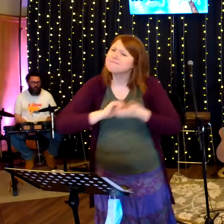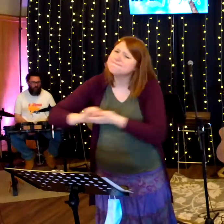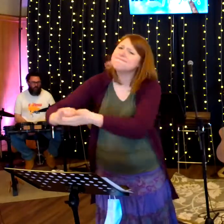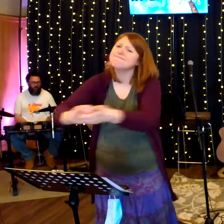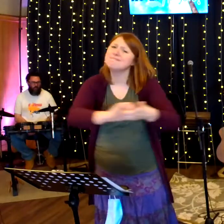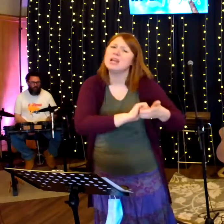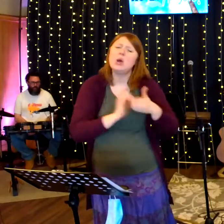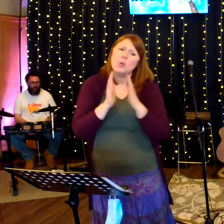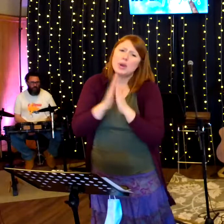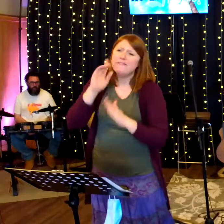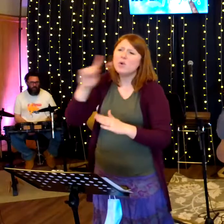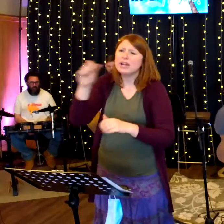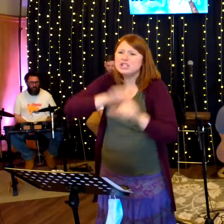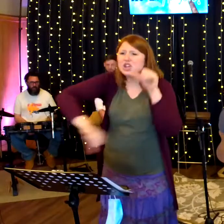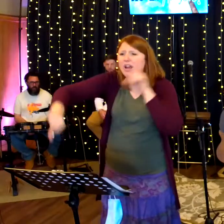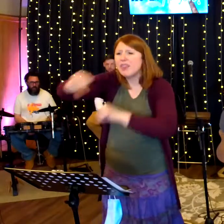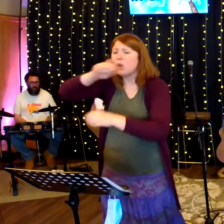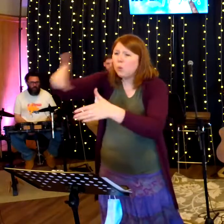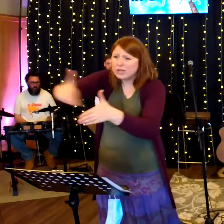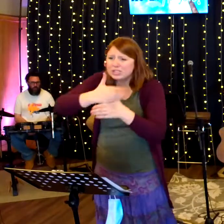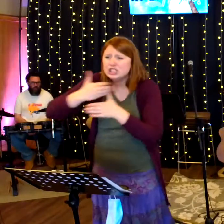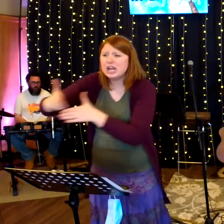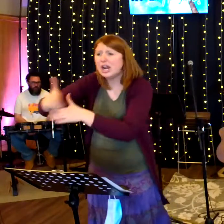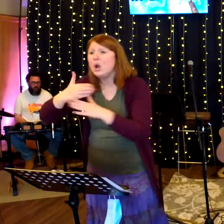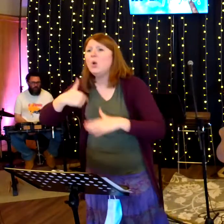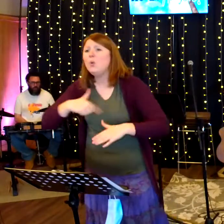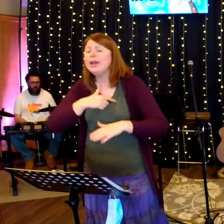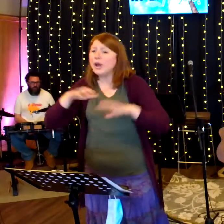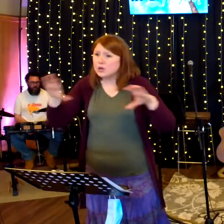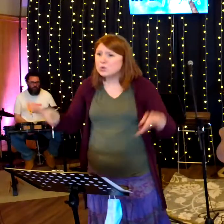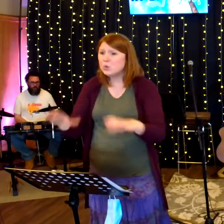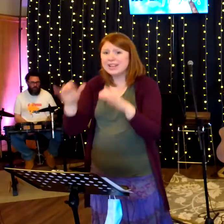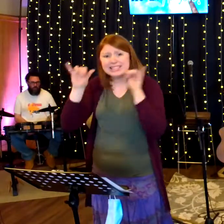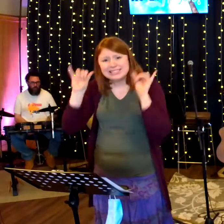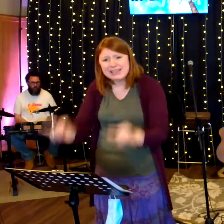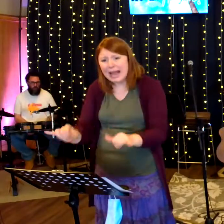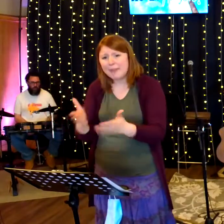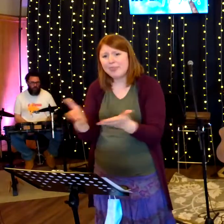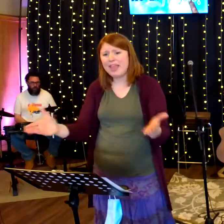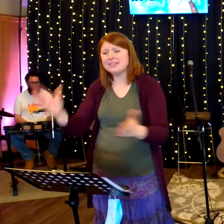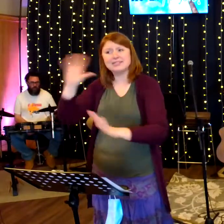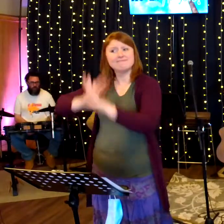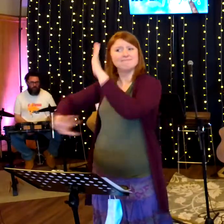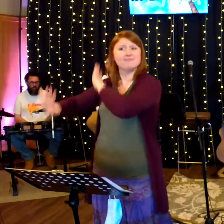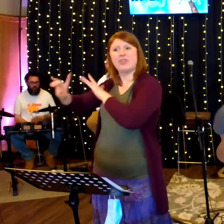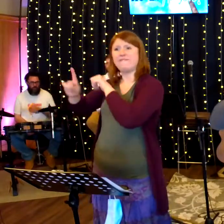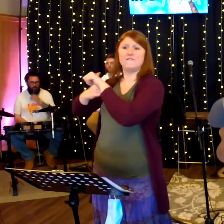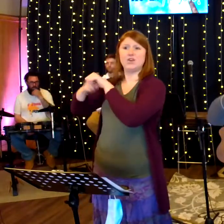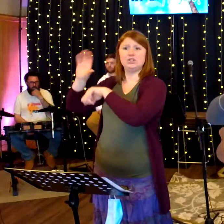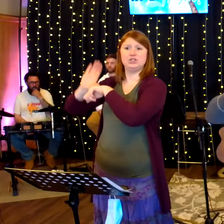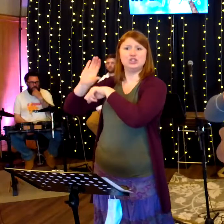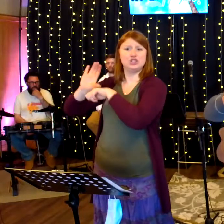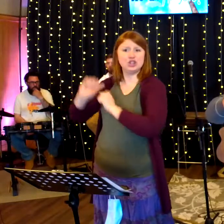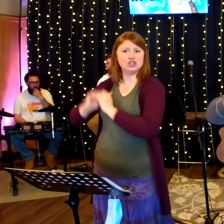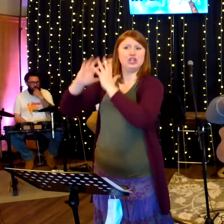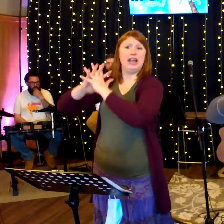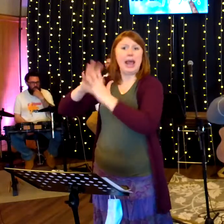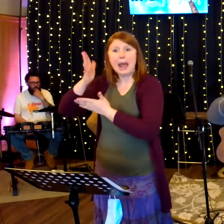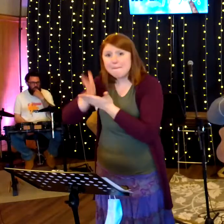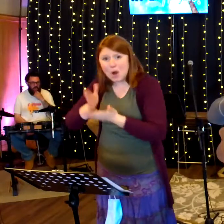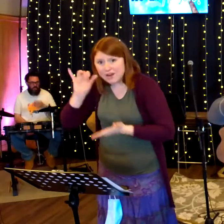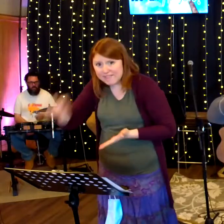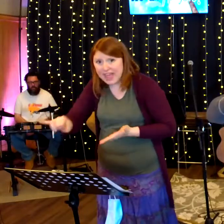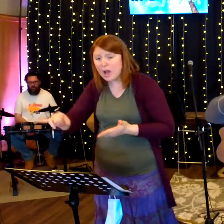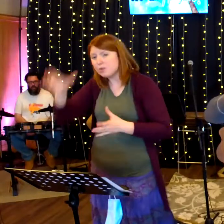pray for those who are in need. We're doing the same things as the early church. And part of that was, you know, the whole concept of